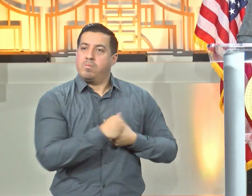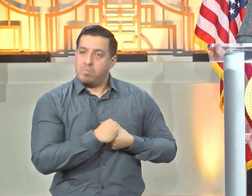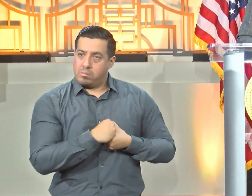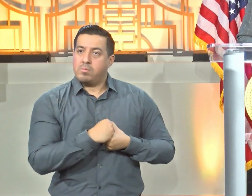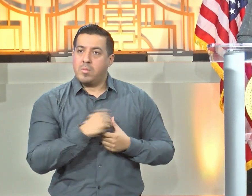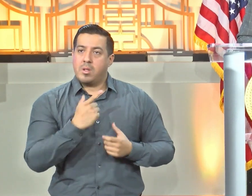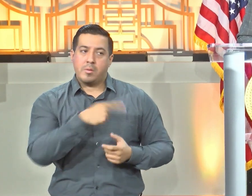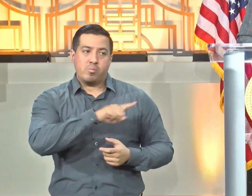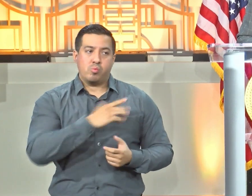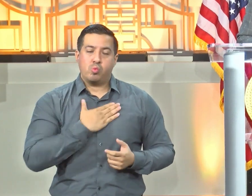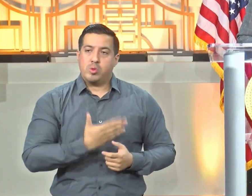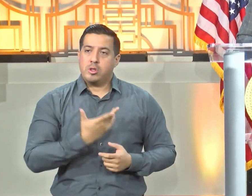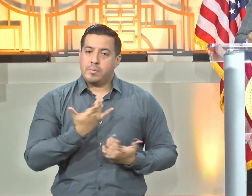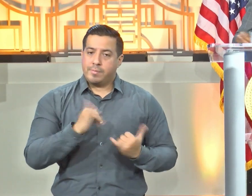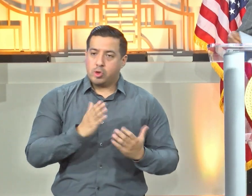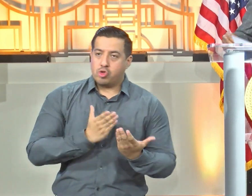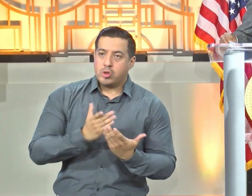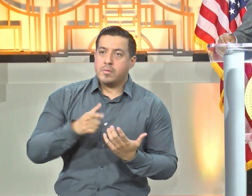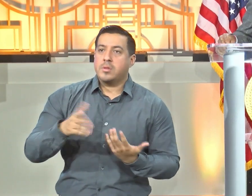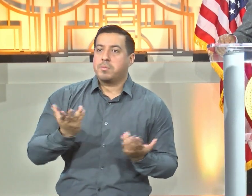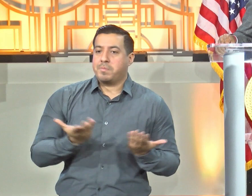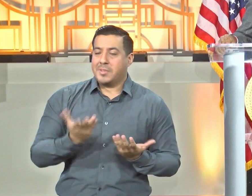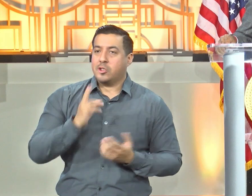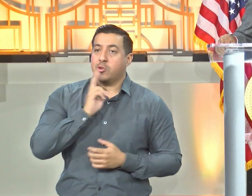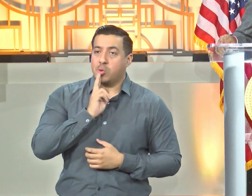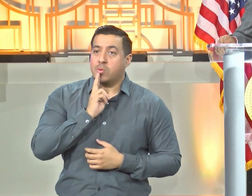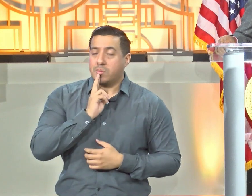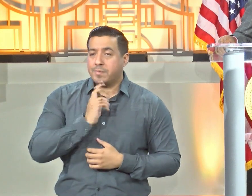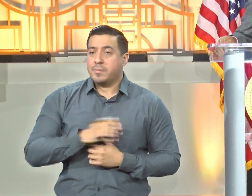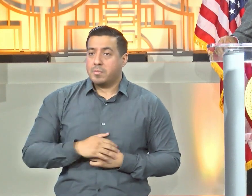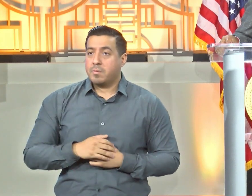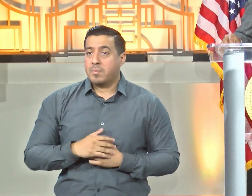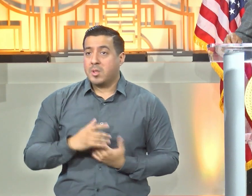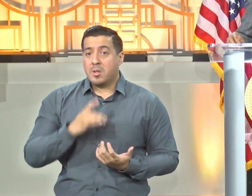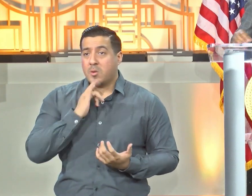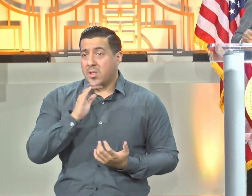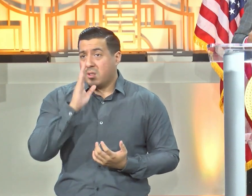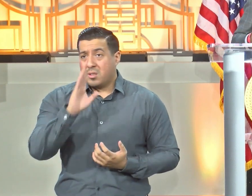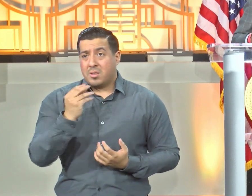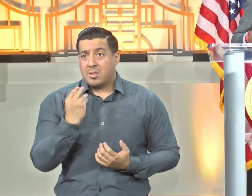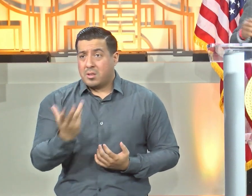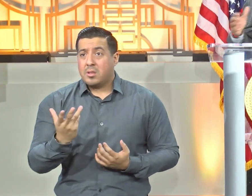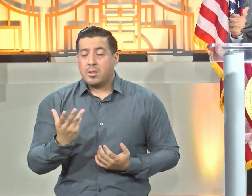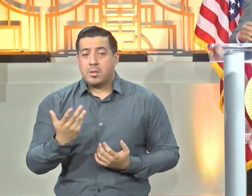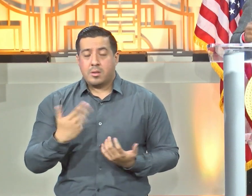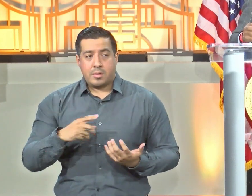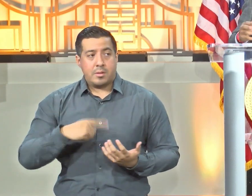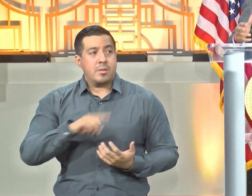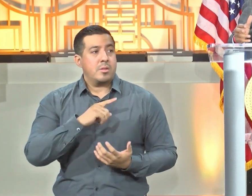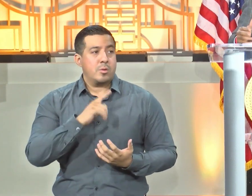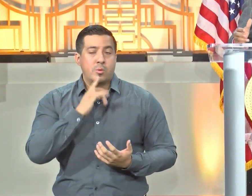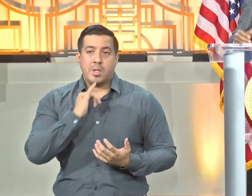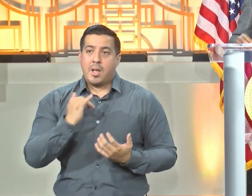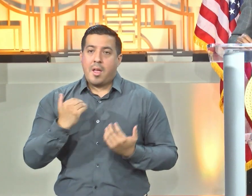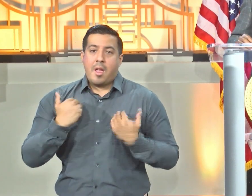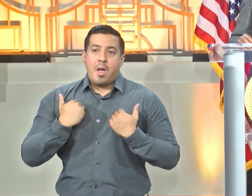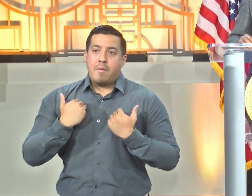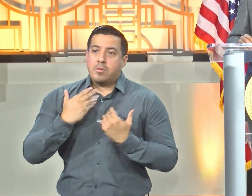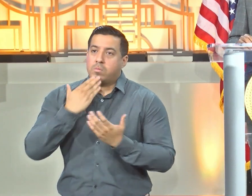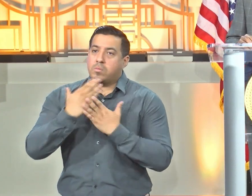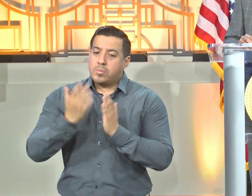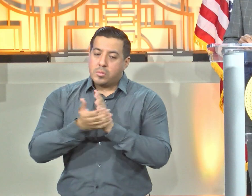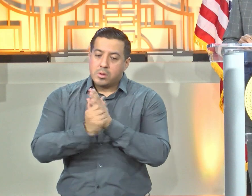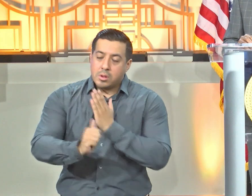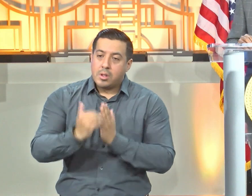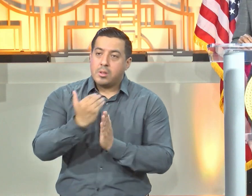their willingness to serve the people of Houston. And quite frankly, there's such tremendous wealth of talent